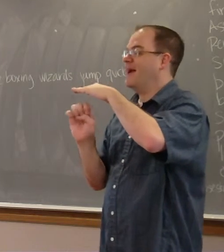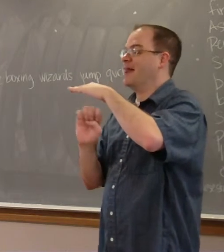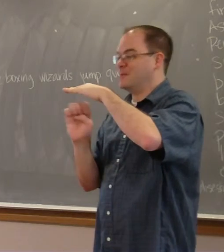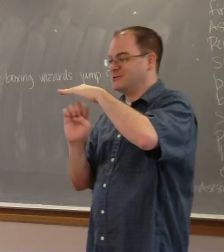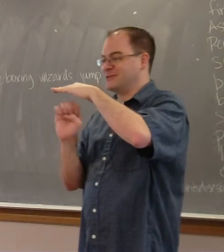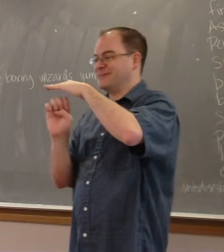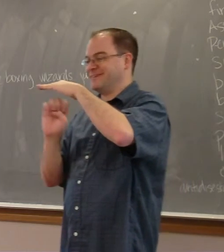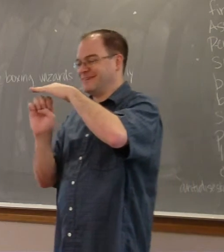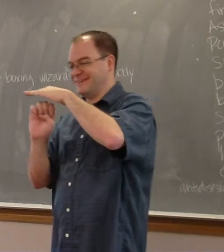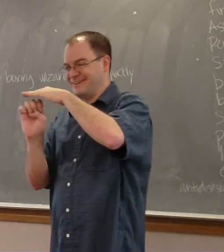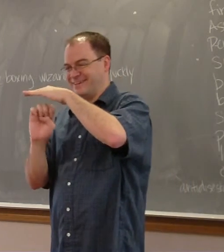Elementary.